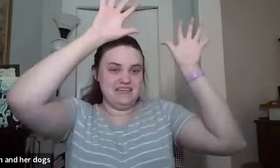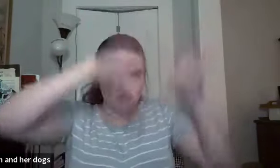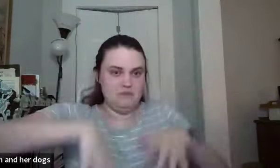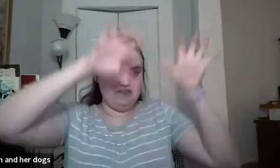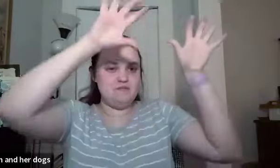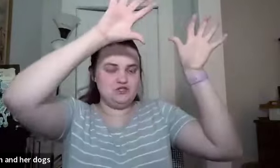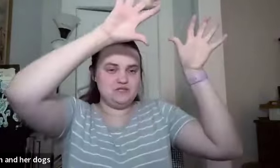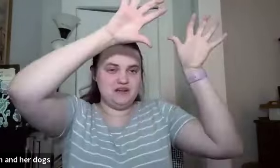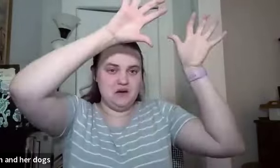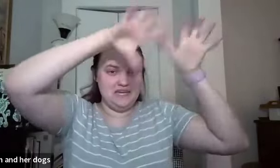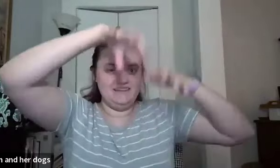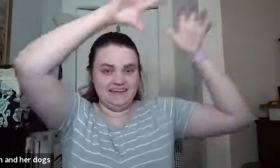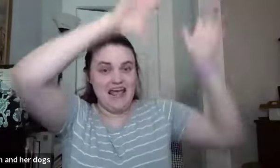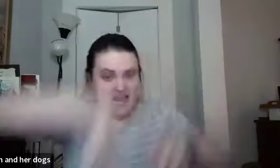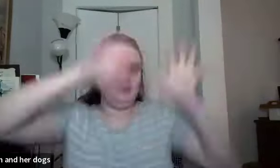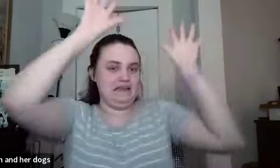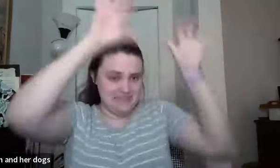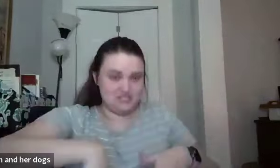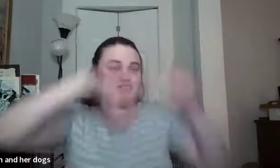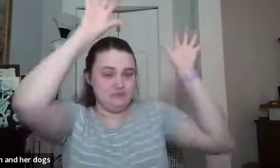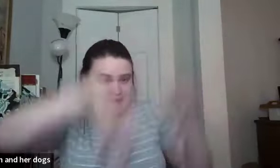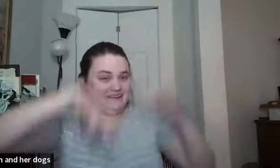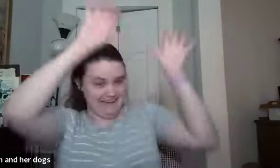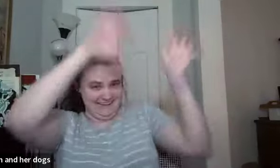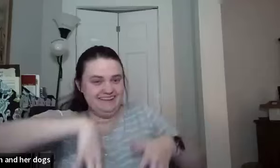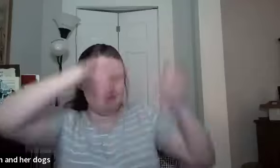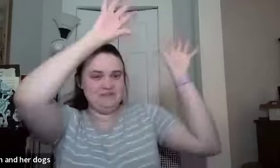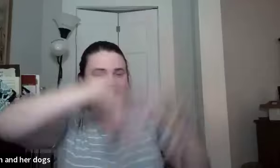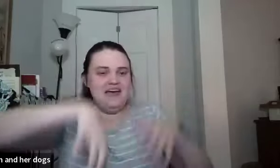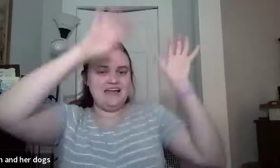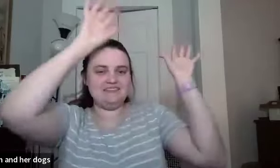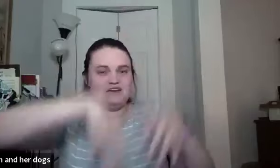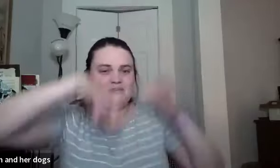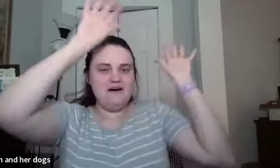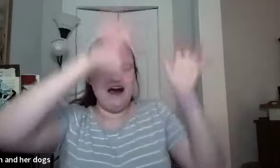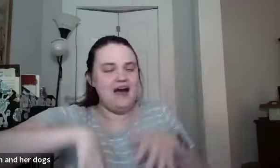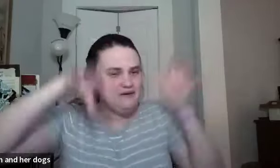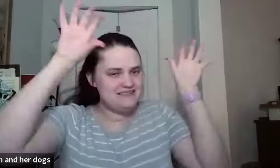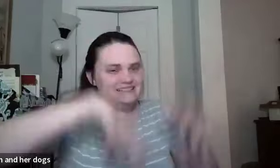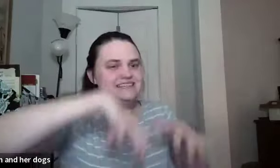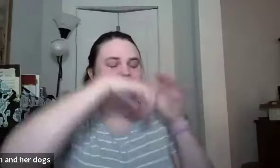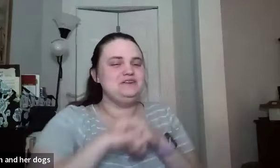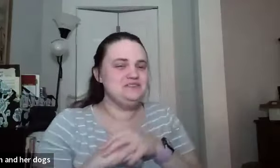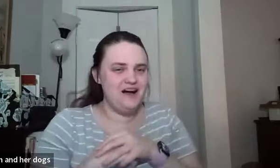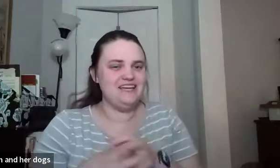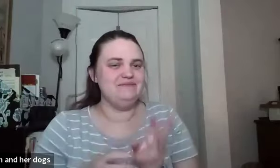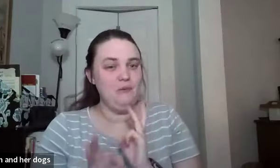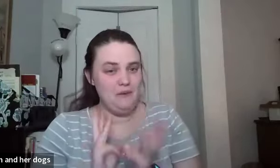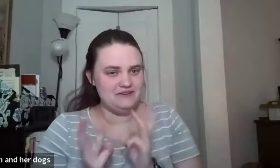you make the motion, but coming at like an angle, like it's just raining. And so I always like to say when you're talking about weather